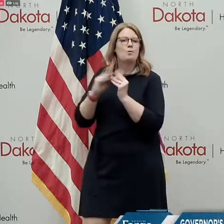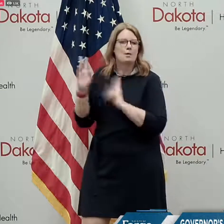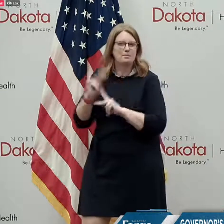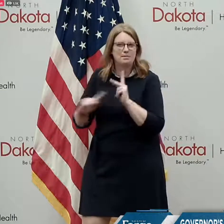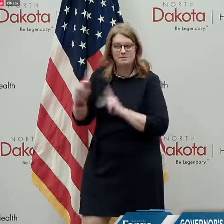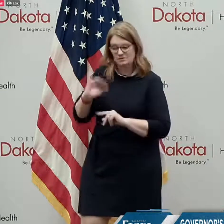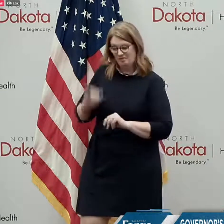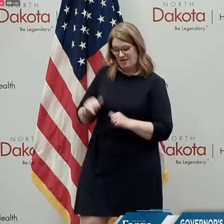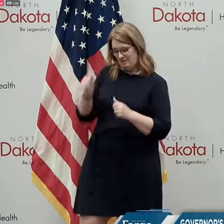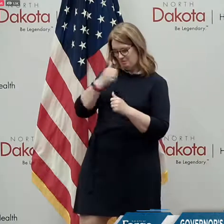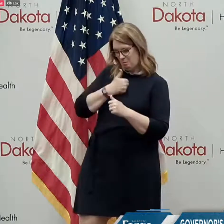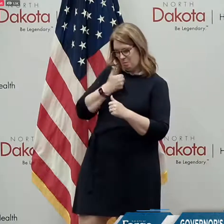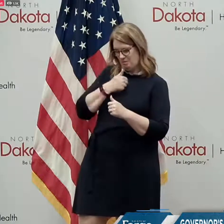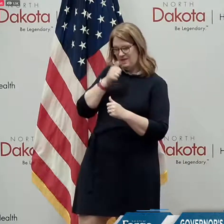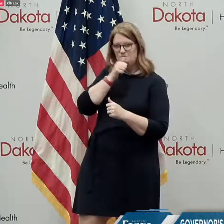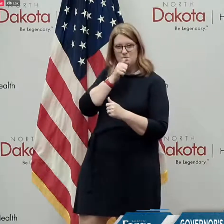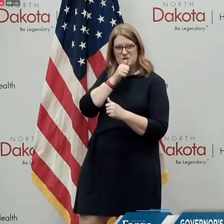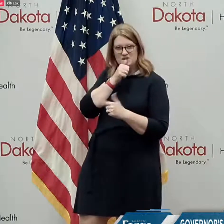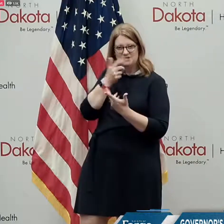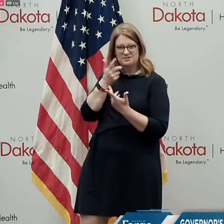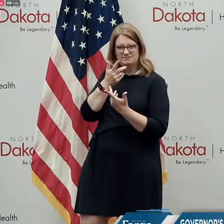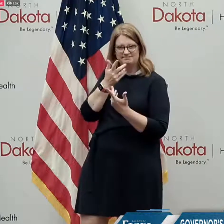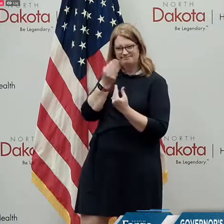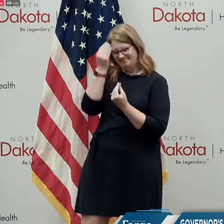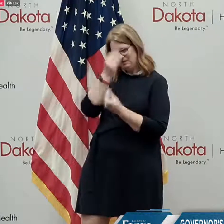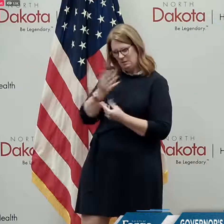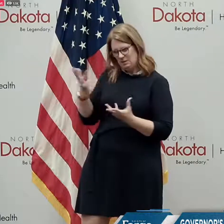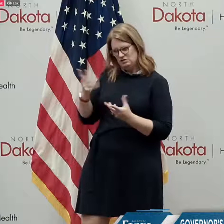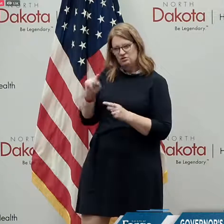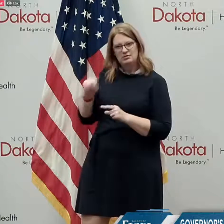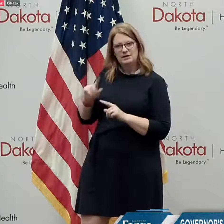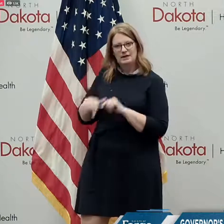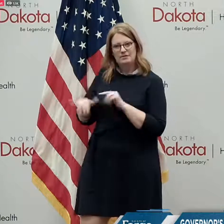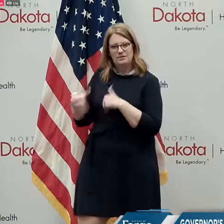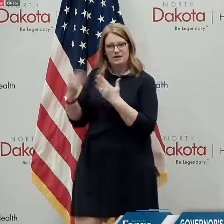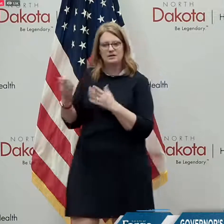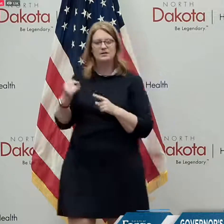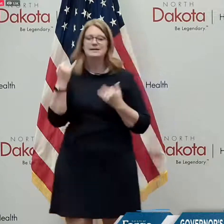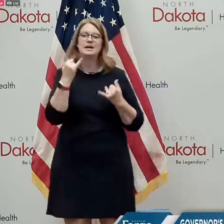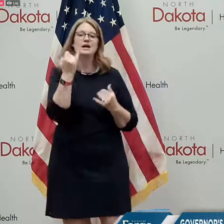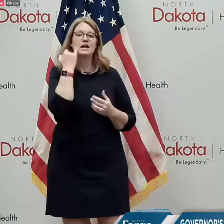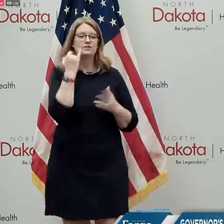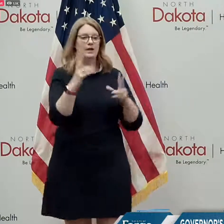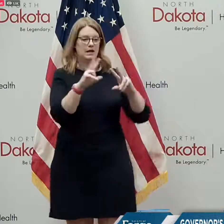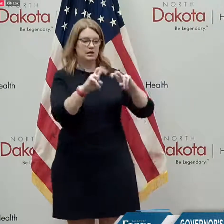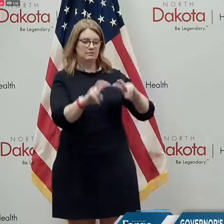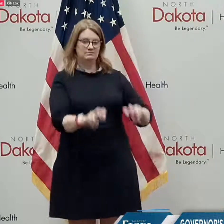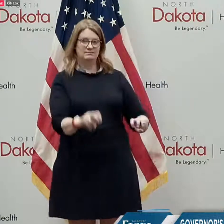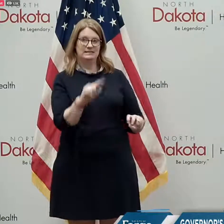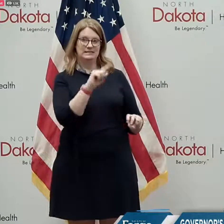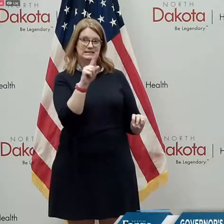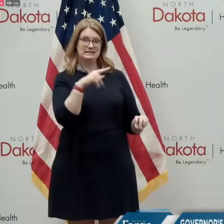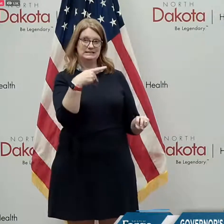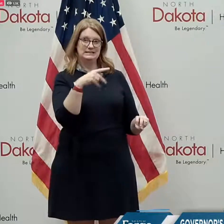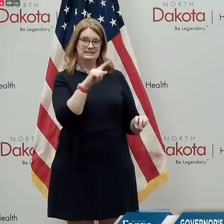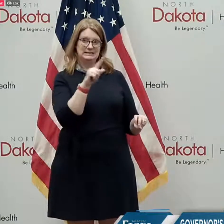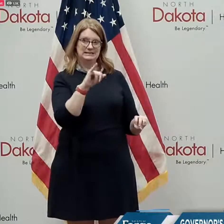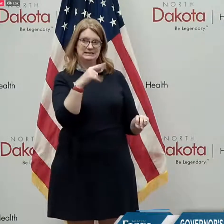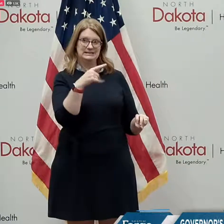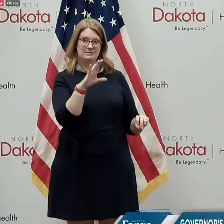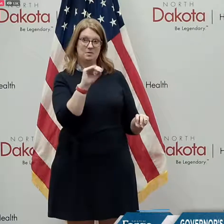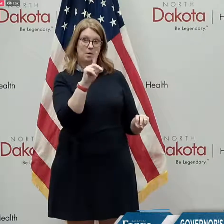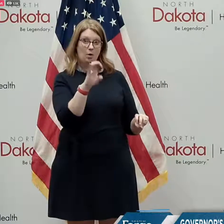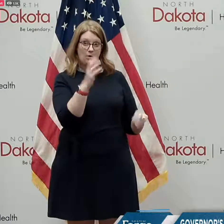personal information. But we know that here in North Dakota, for example, when we looked at the zip code information, which we were